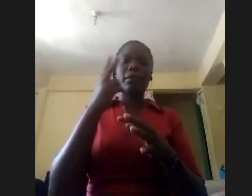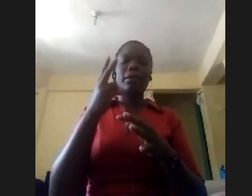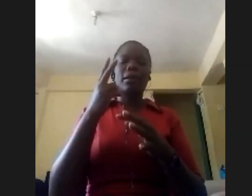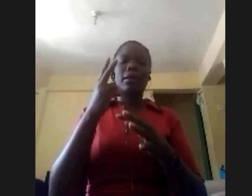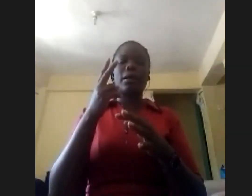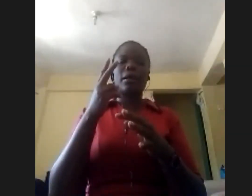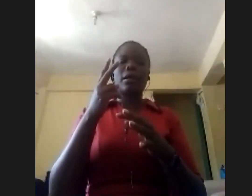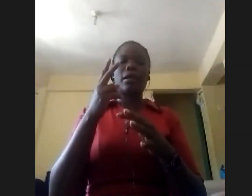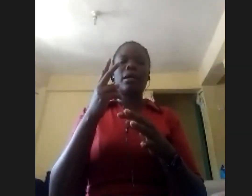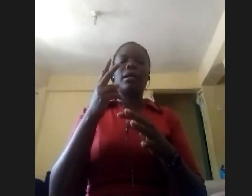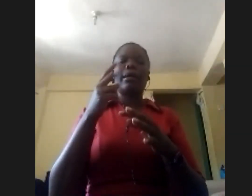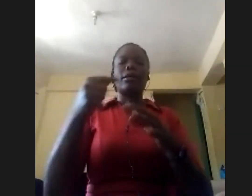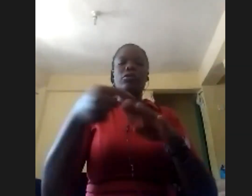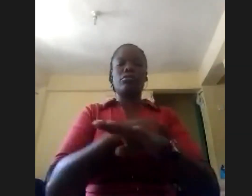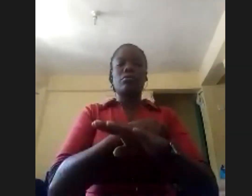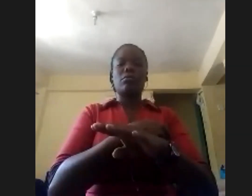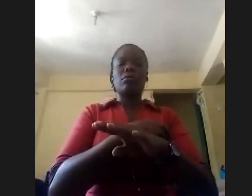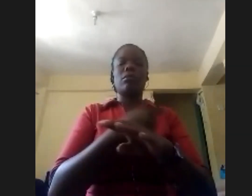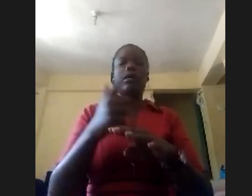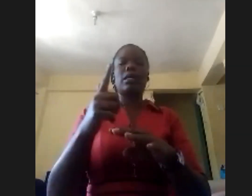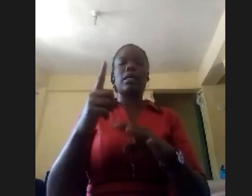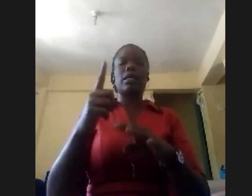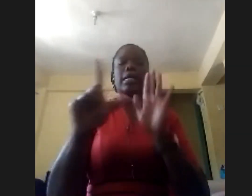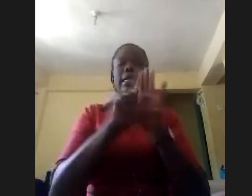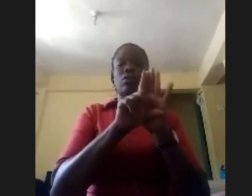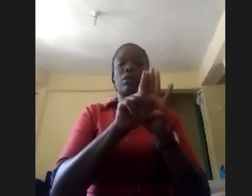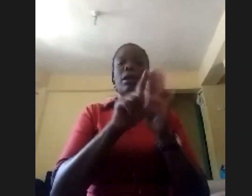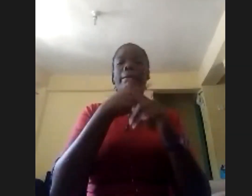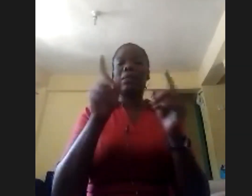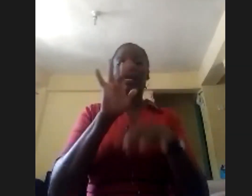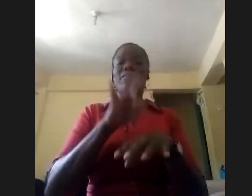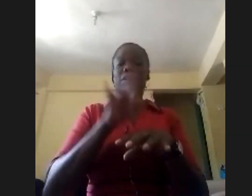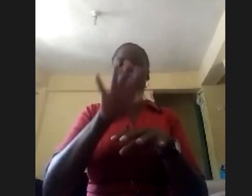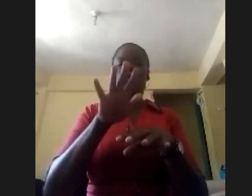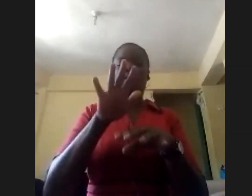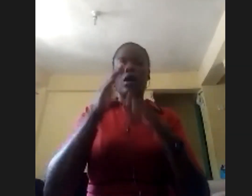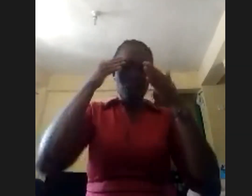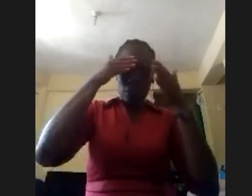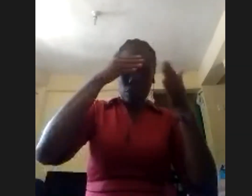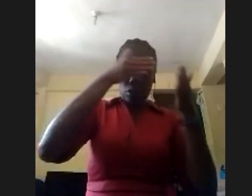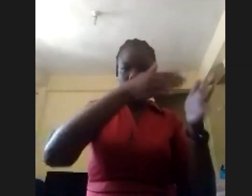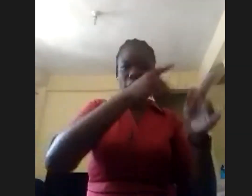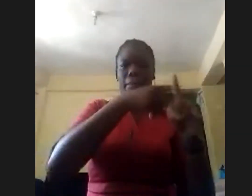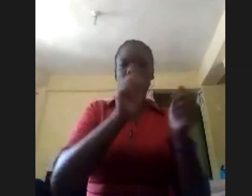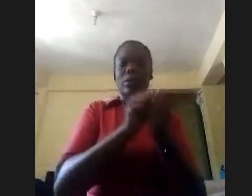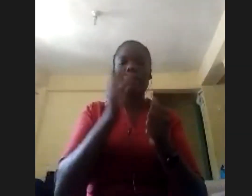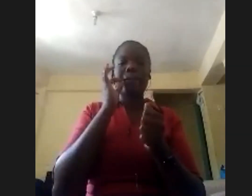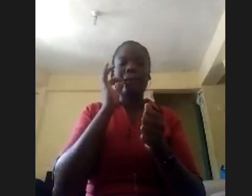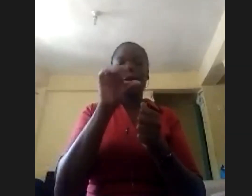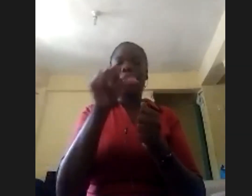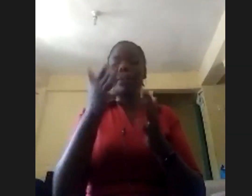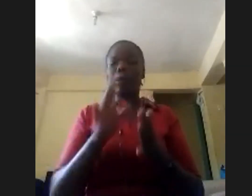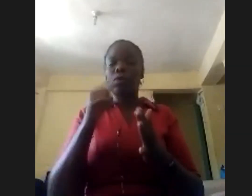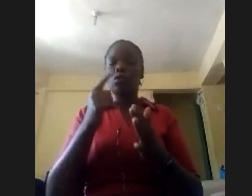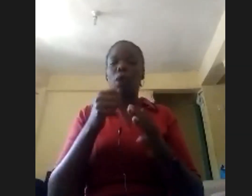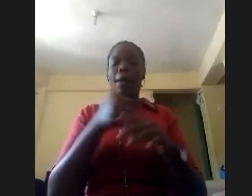but initially it's lethal. It Mhm, even affects your concentration. Even when I was in school, people who mhm, would abuse cannabis, yeah.